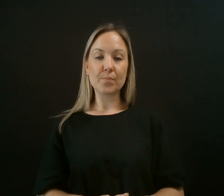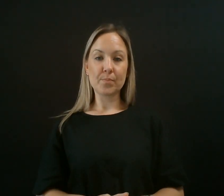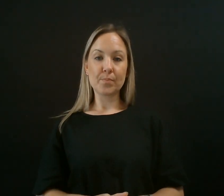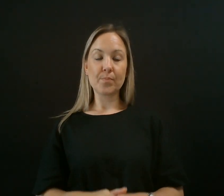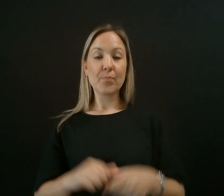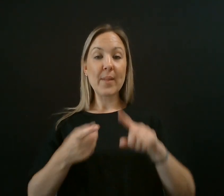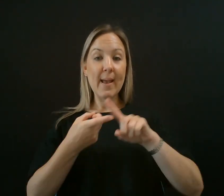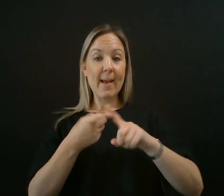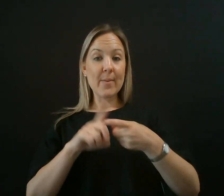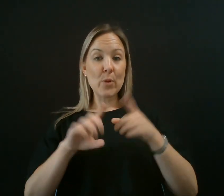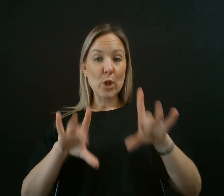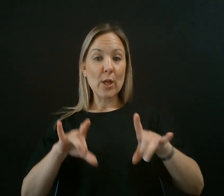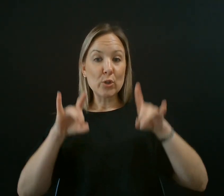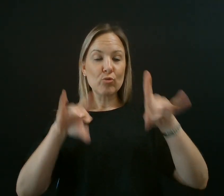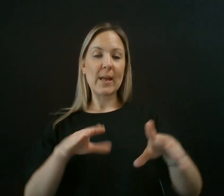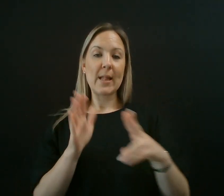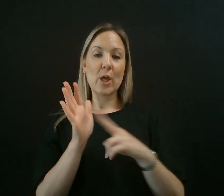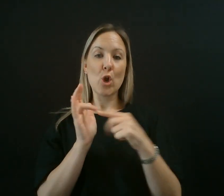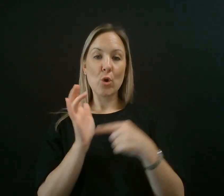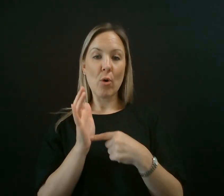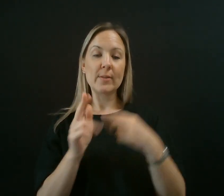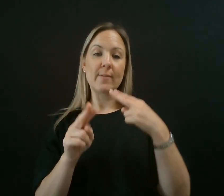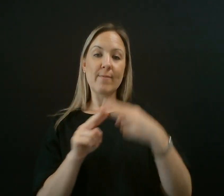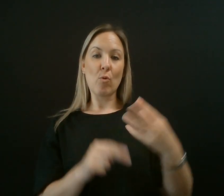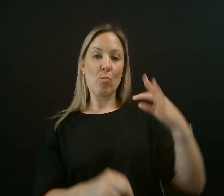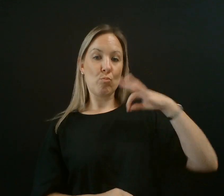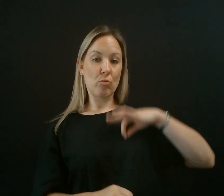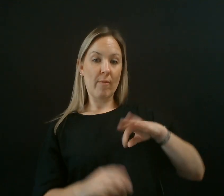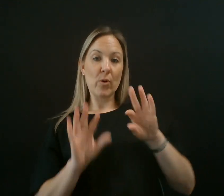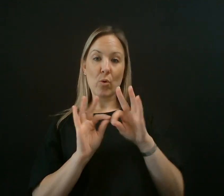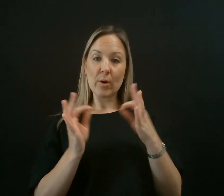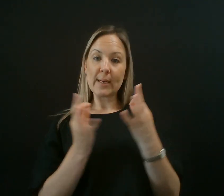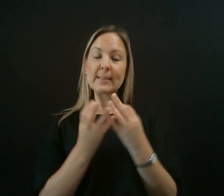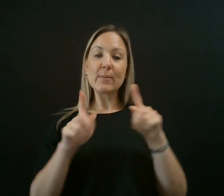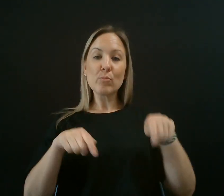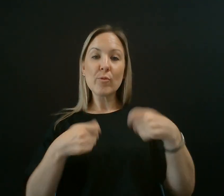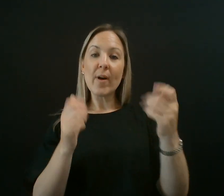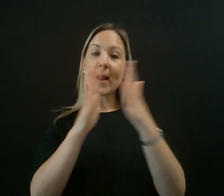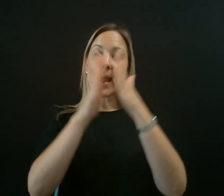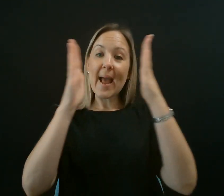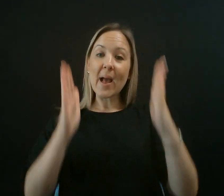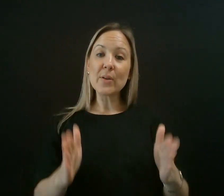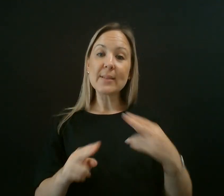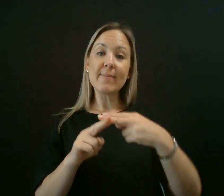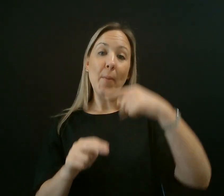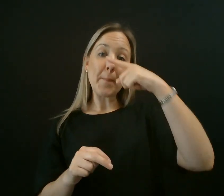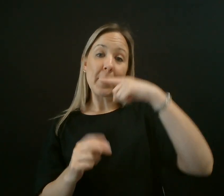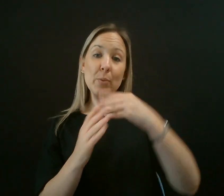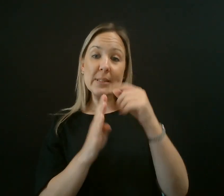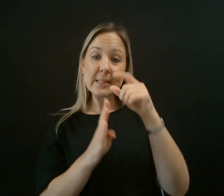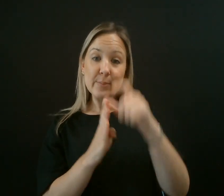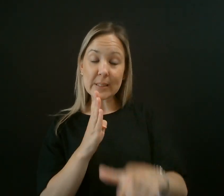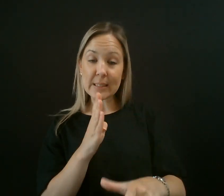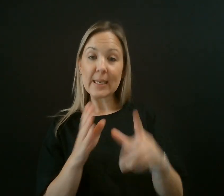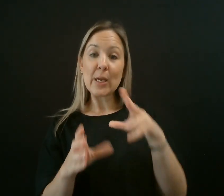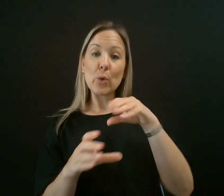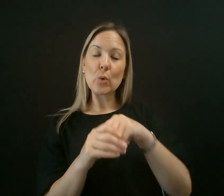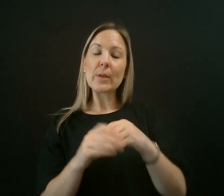Able Australia is a not-for-profit organisation providing housing for people with disability, including specialist